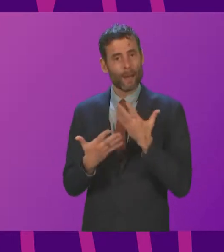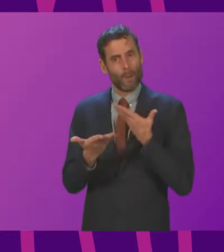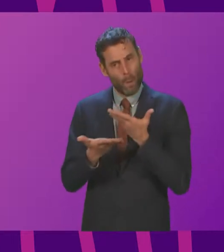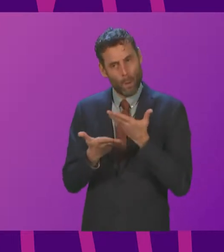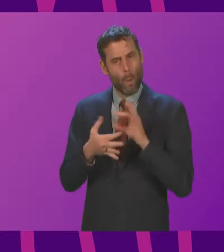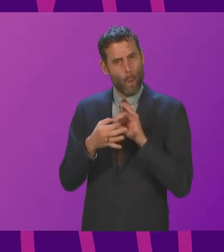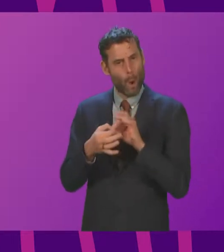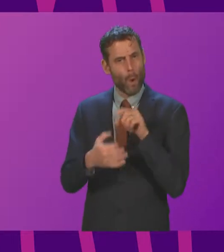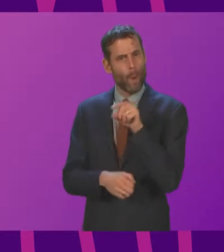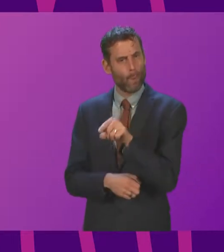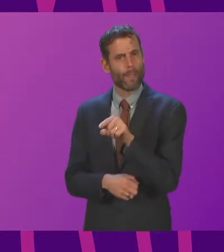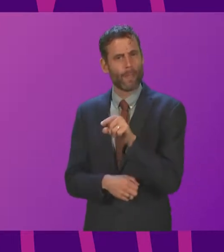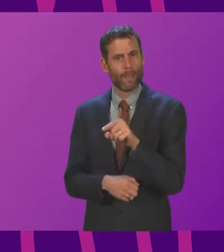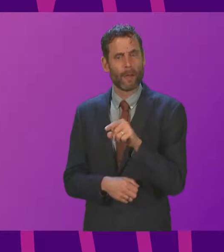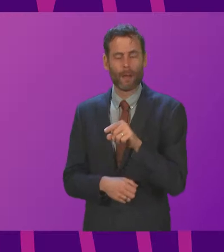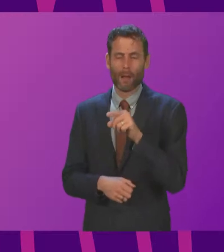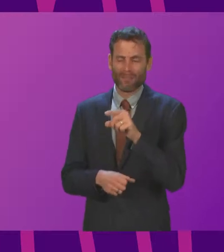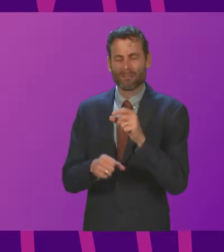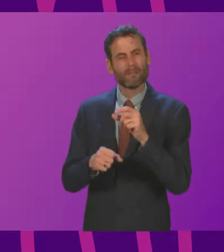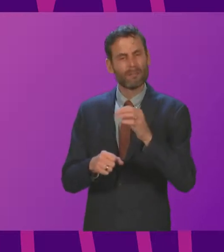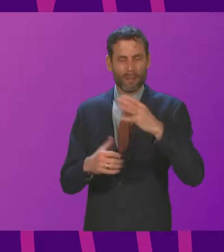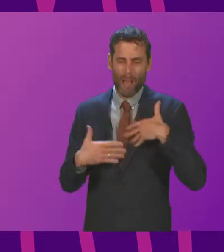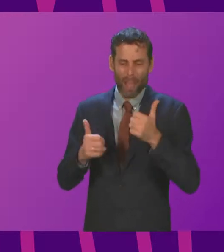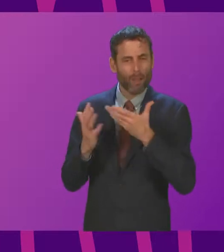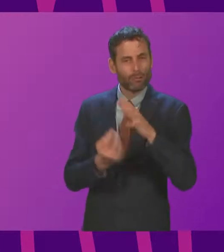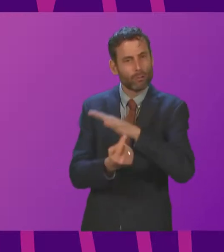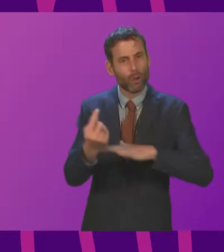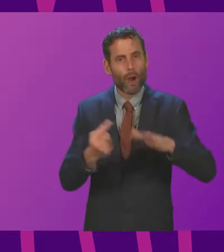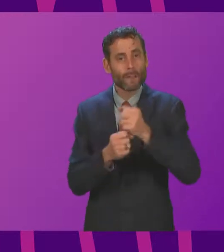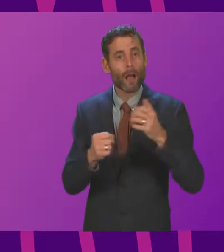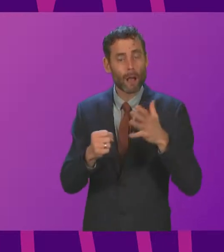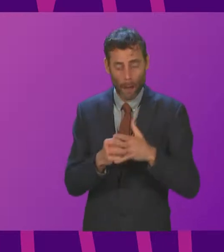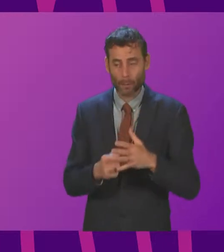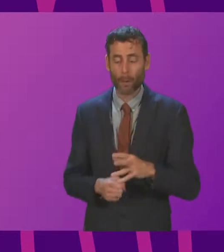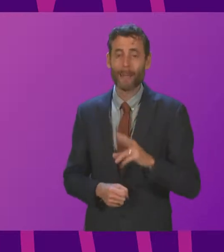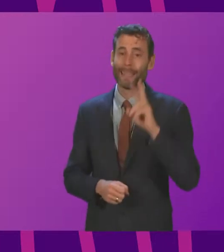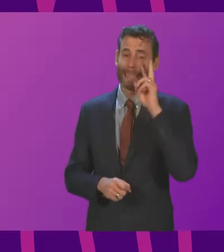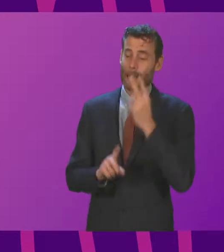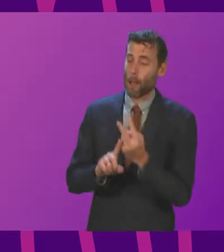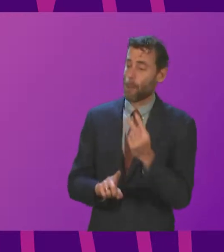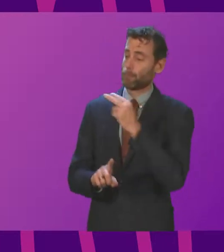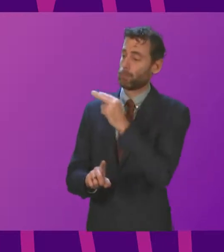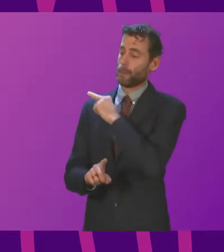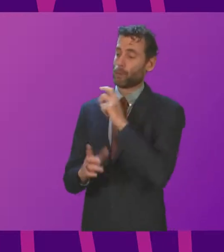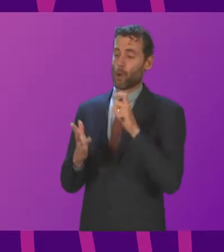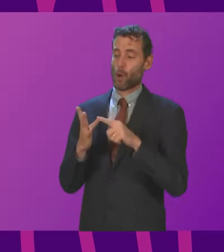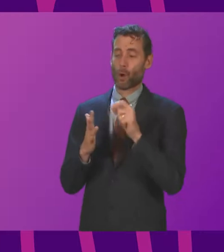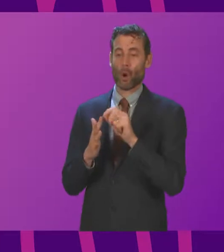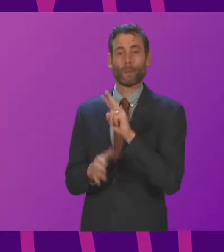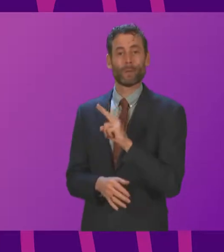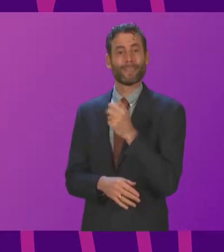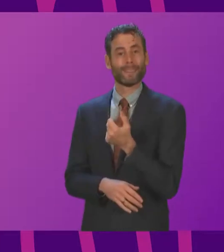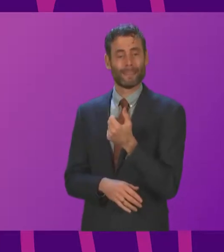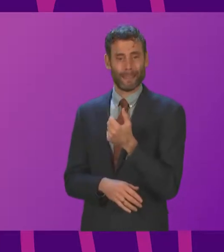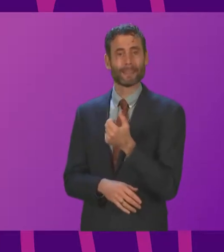prepare for COP26. Information from previous COP summits tells us that the impact on routine health services is